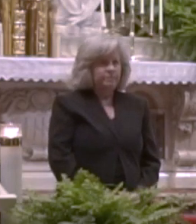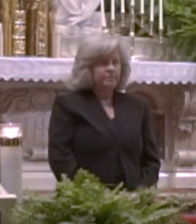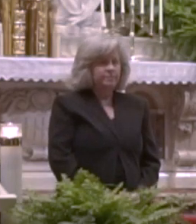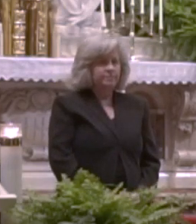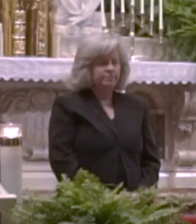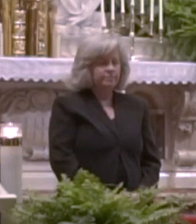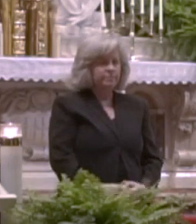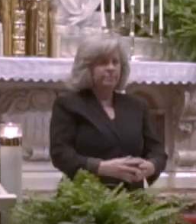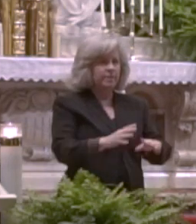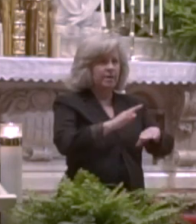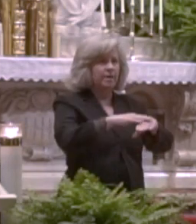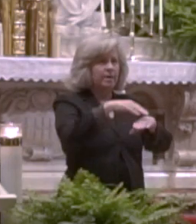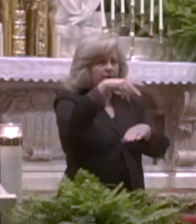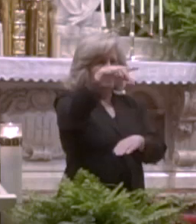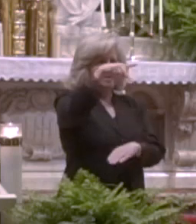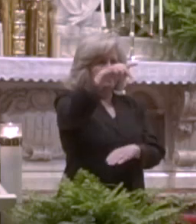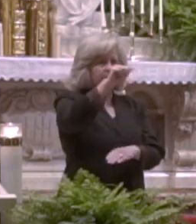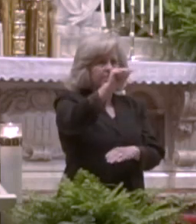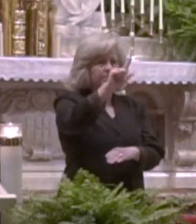On this